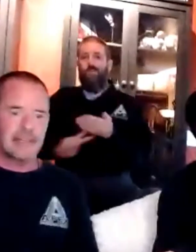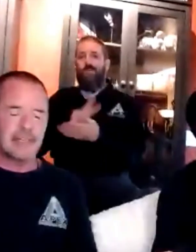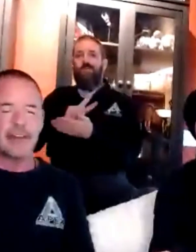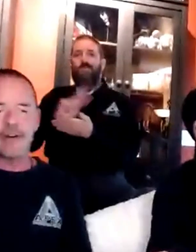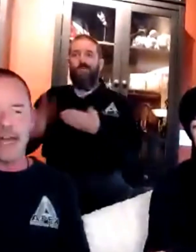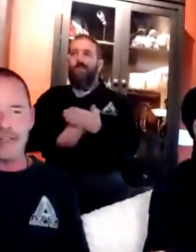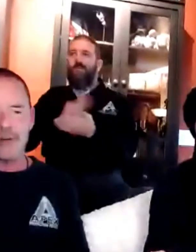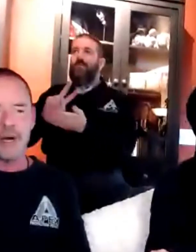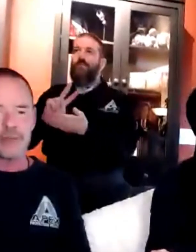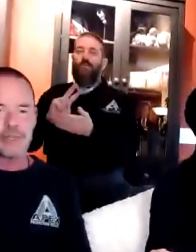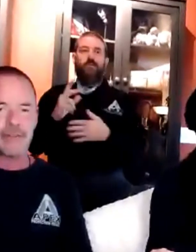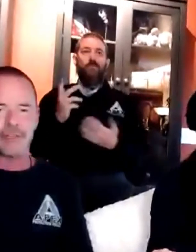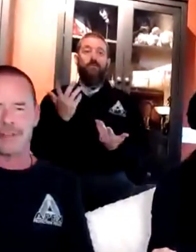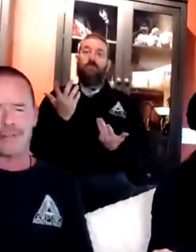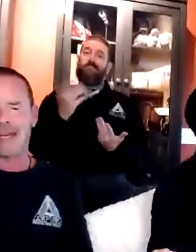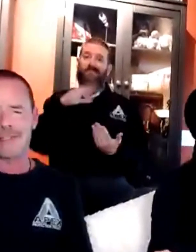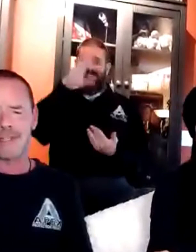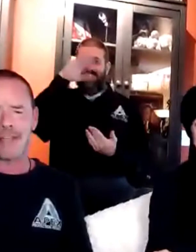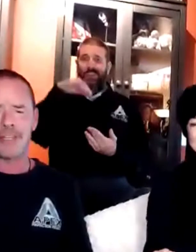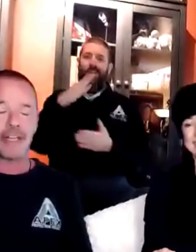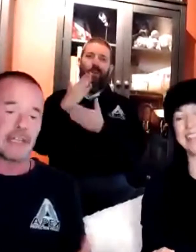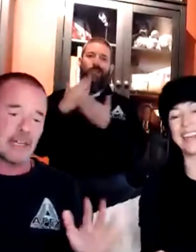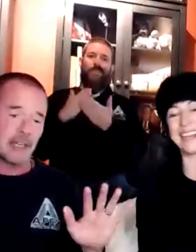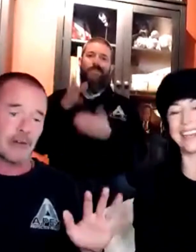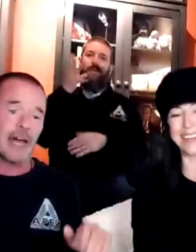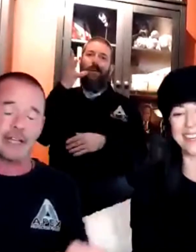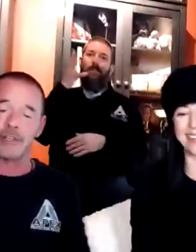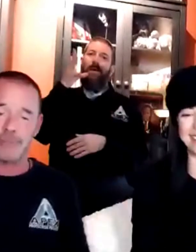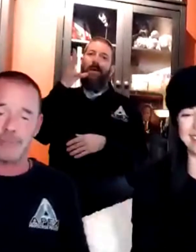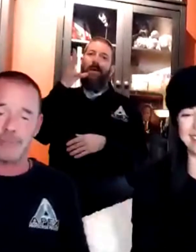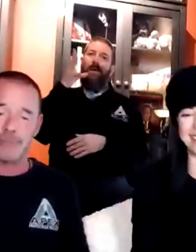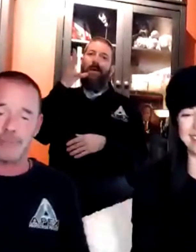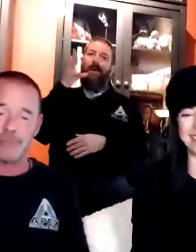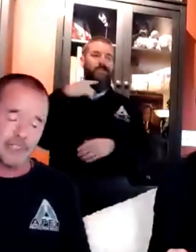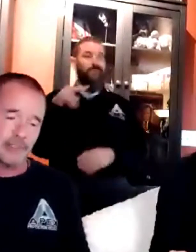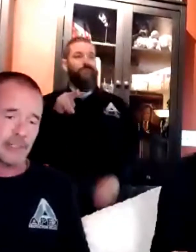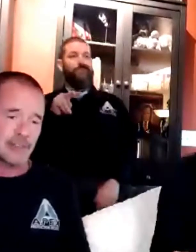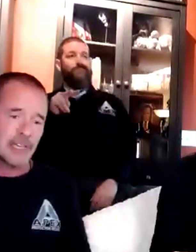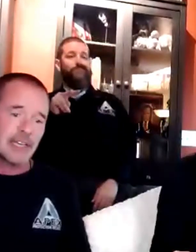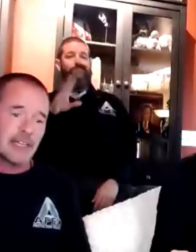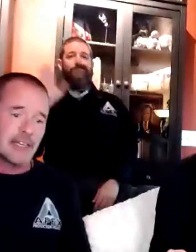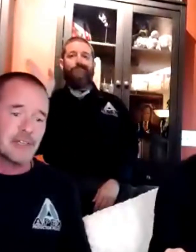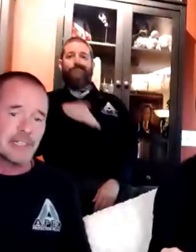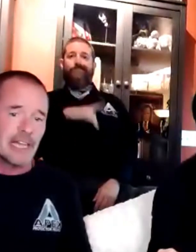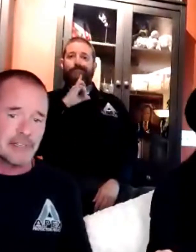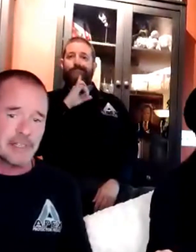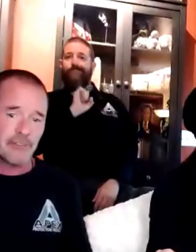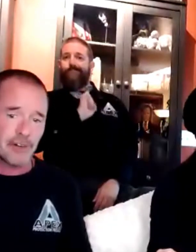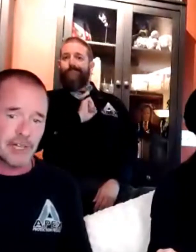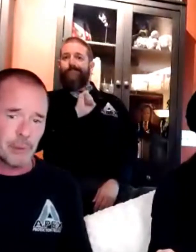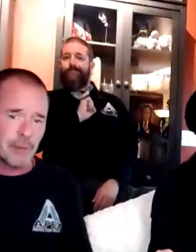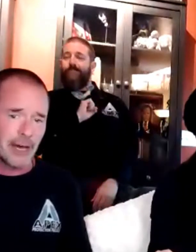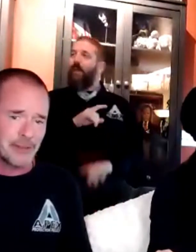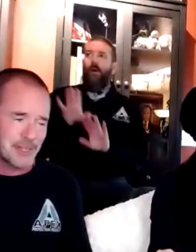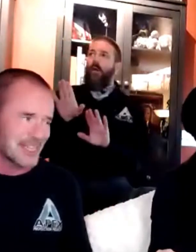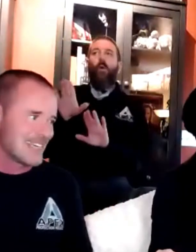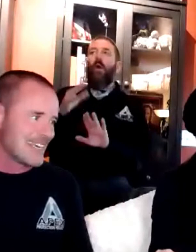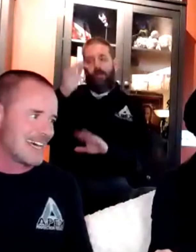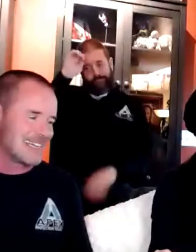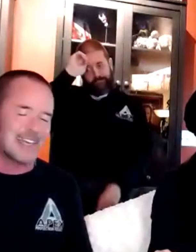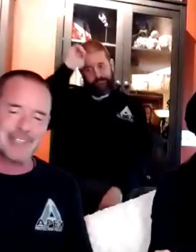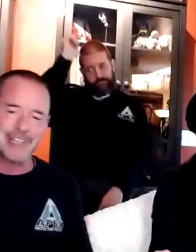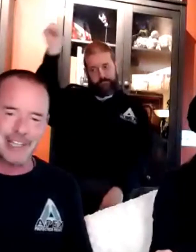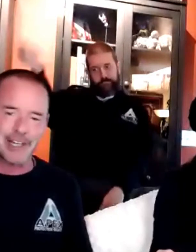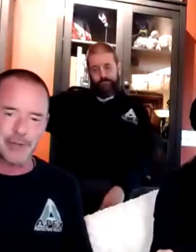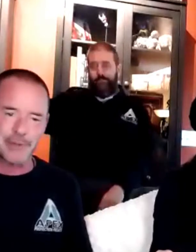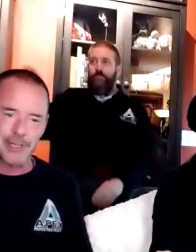And I know mothers out there are going, that's nothing. And you're right, because my hat goes off to you, because this only lasted for a couple of months. It